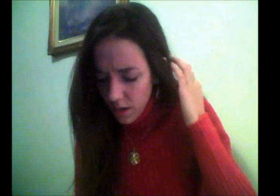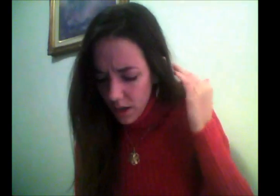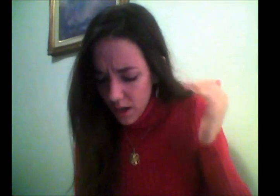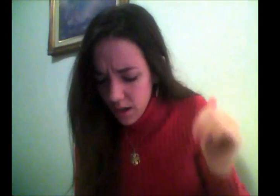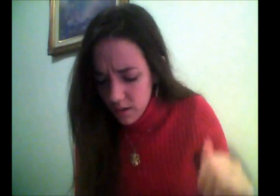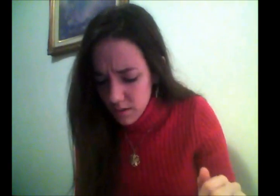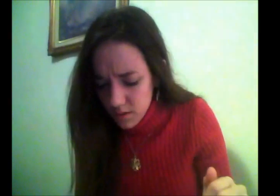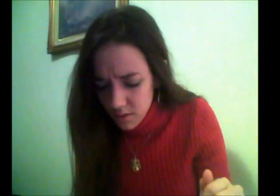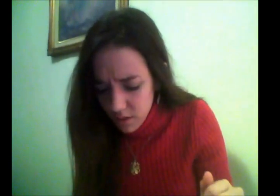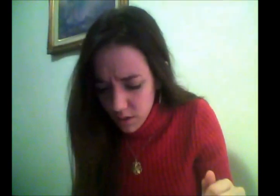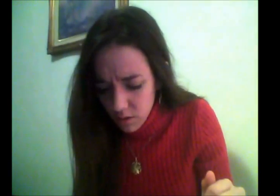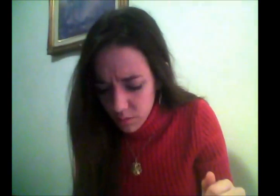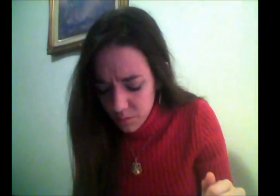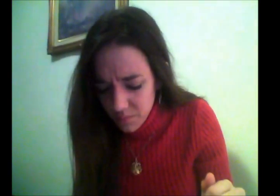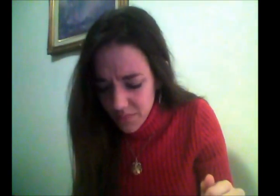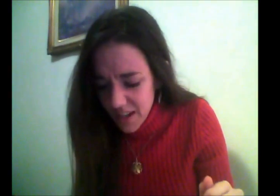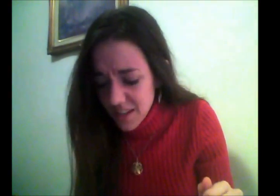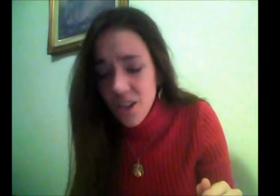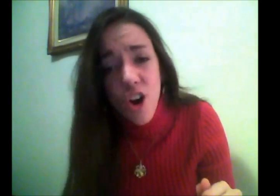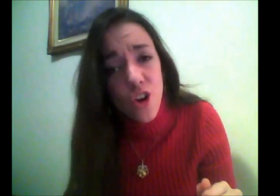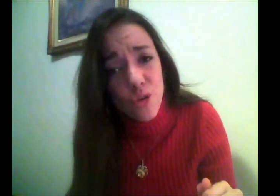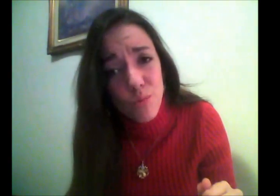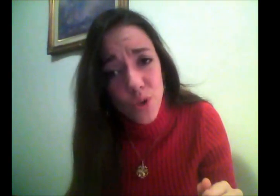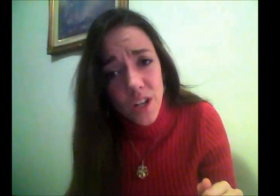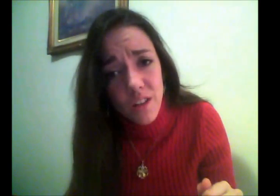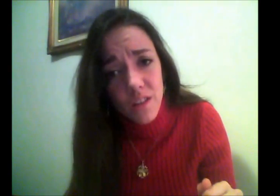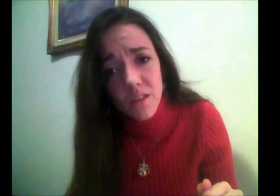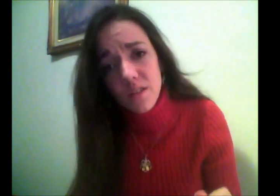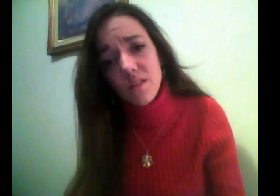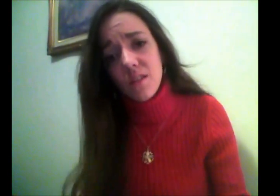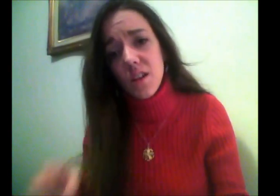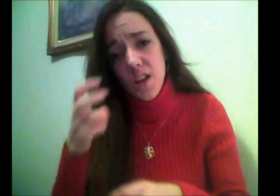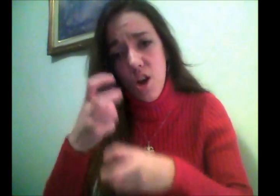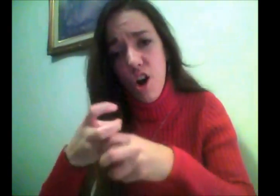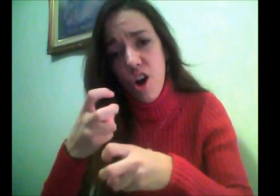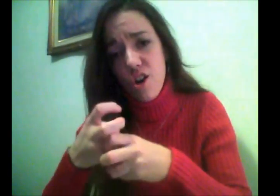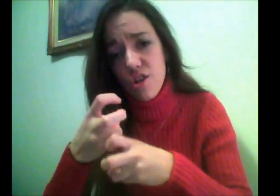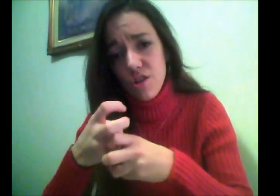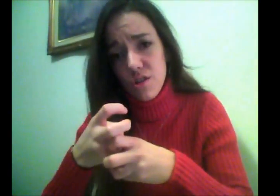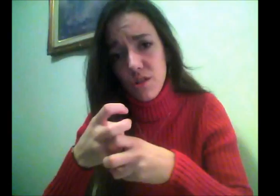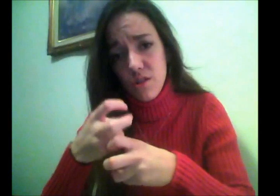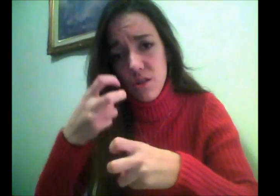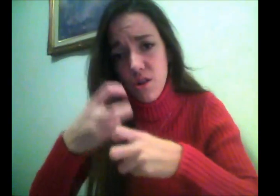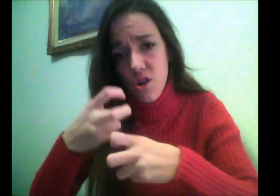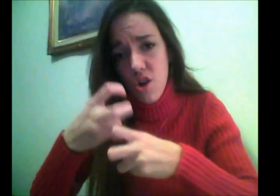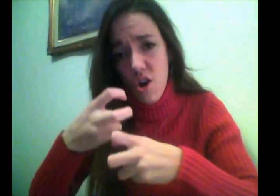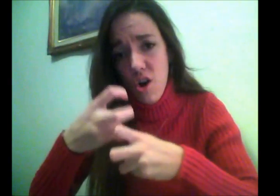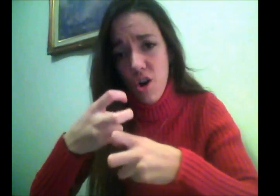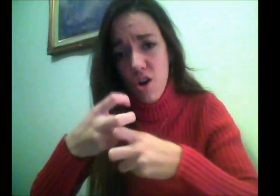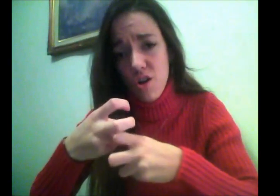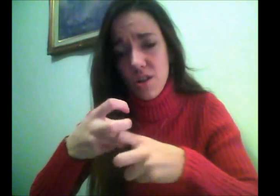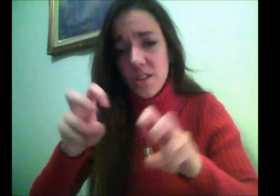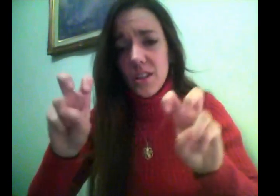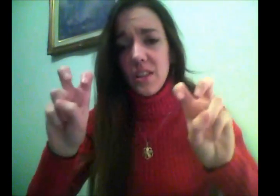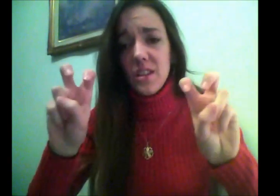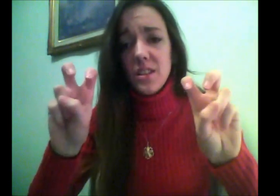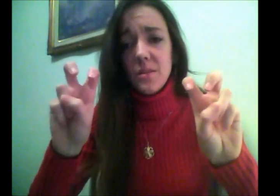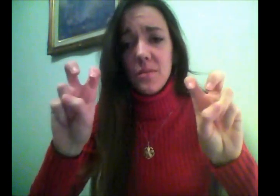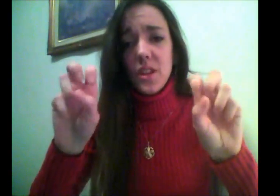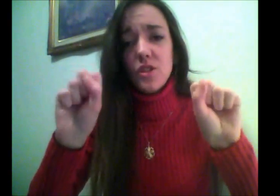Okay. Is it hard to breathe? Hard. Hard is like this. So you make